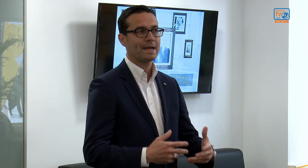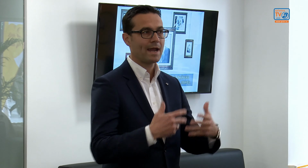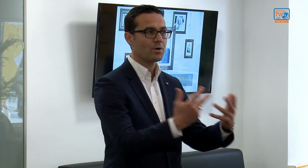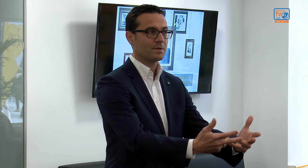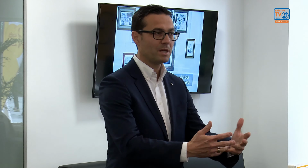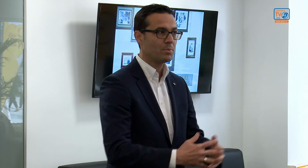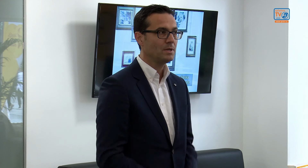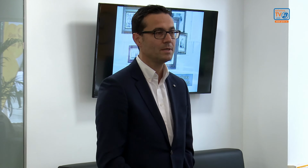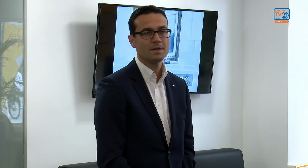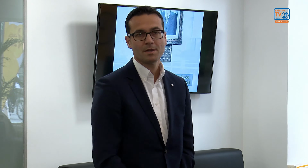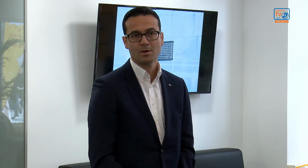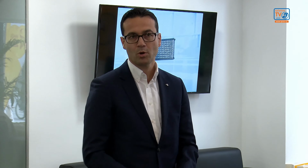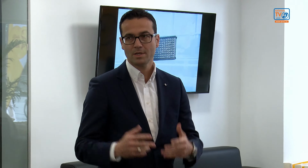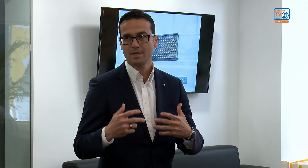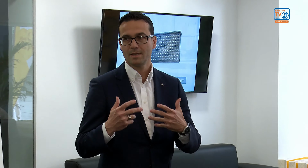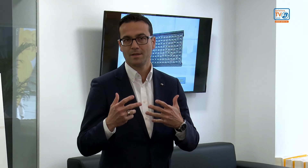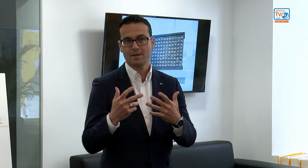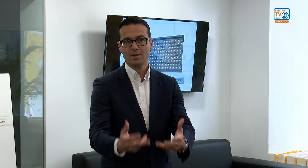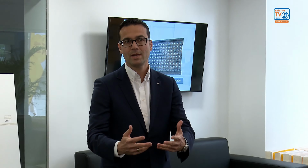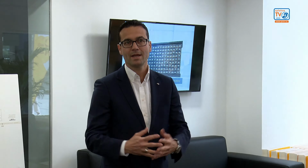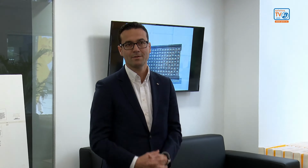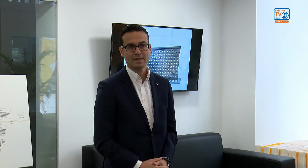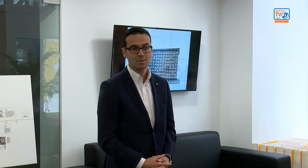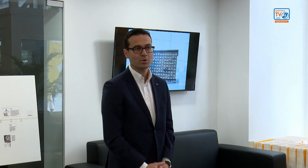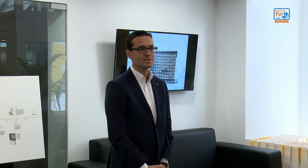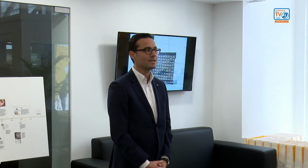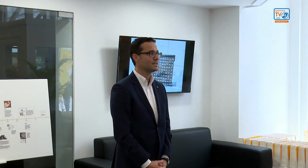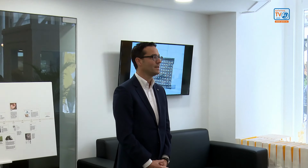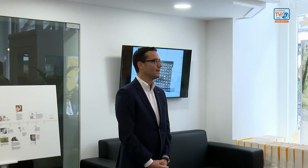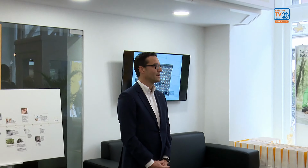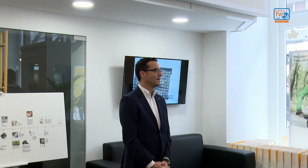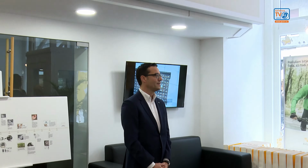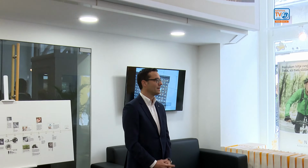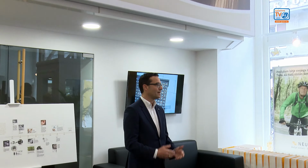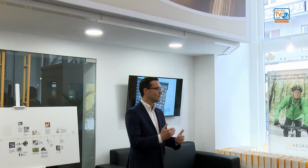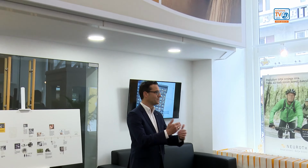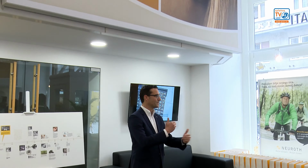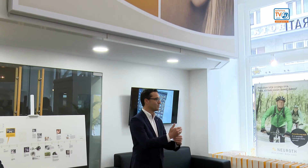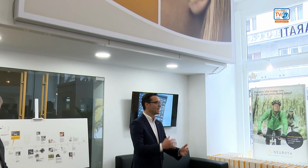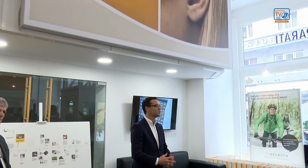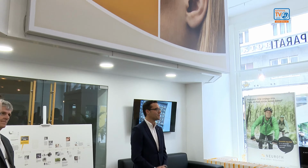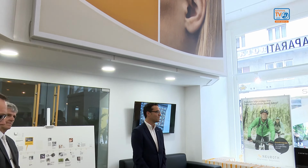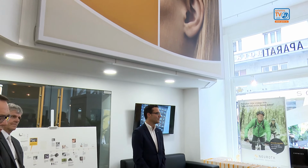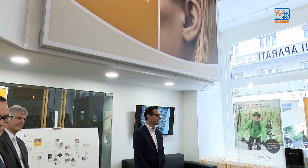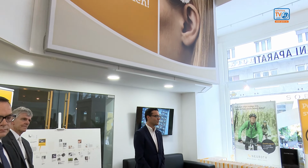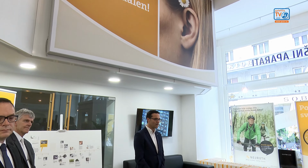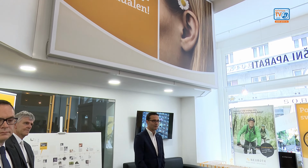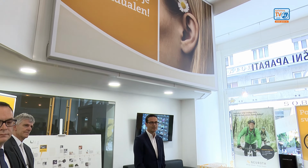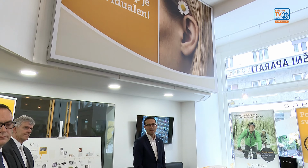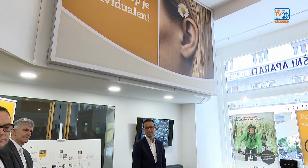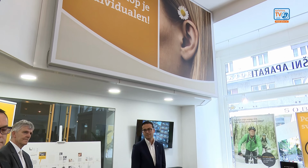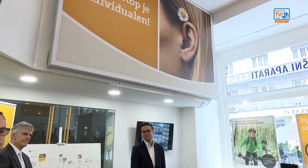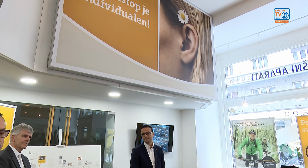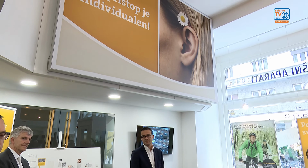Which will care of the people, the quality, the hearing aid fitting process, and our relationship to